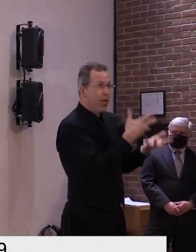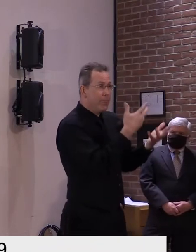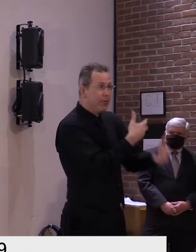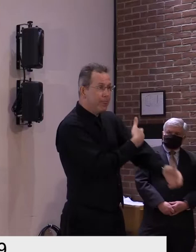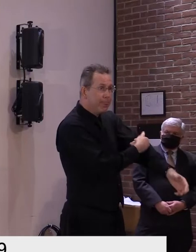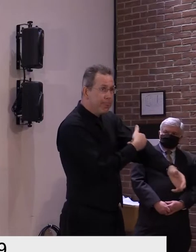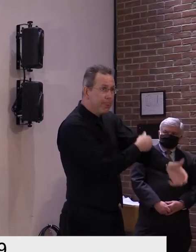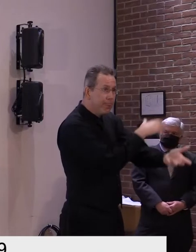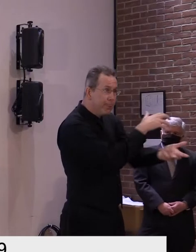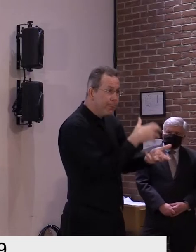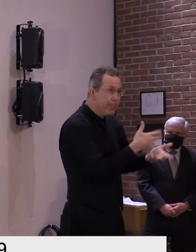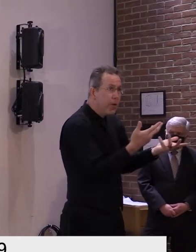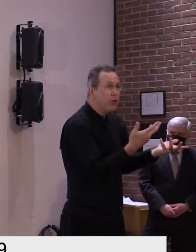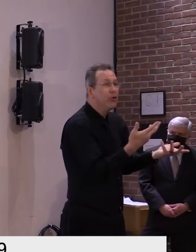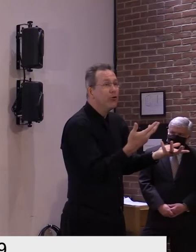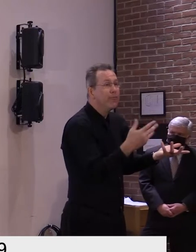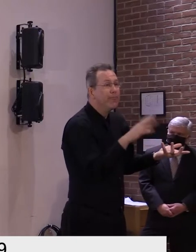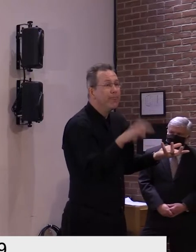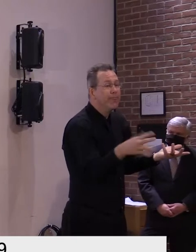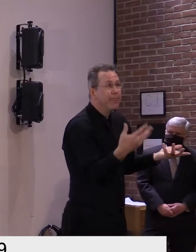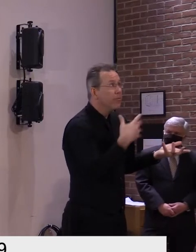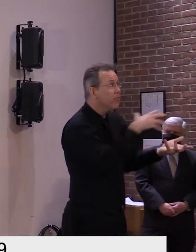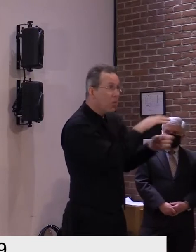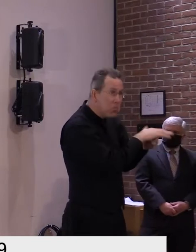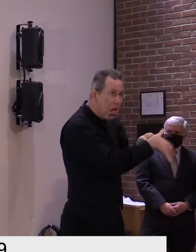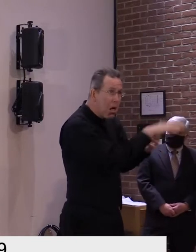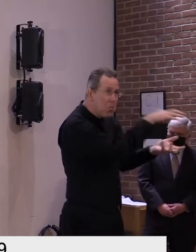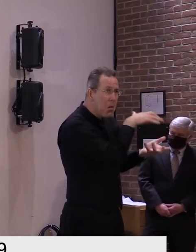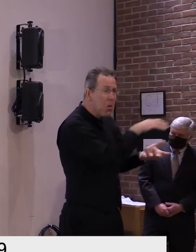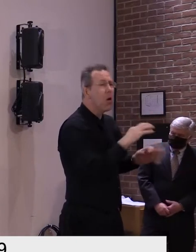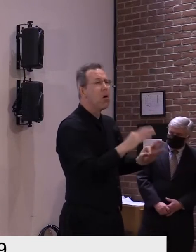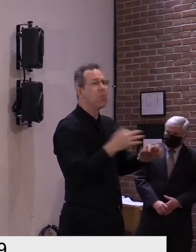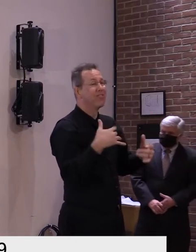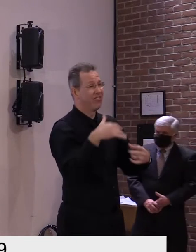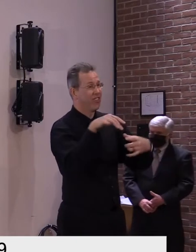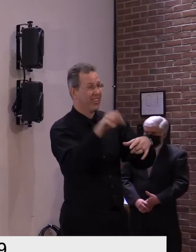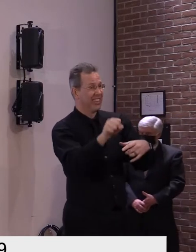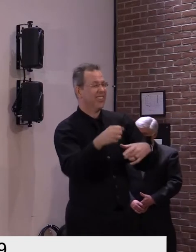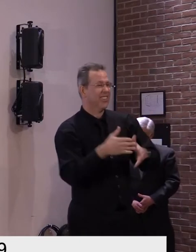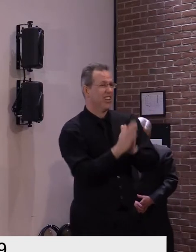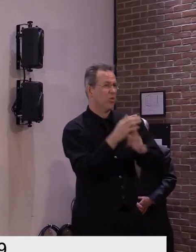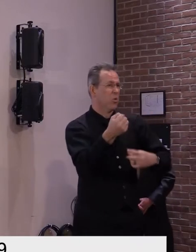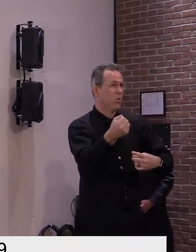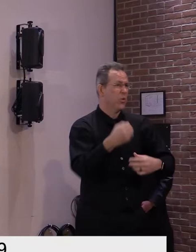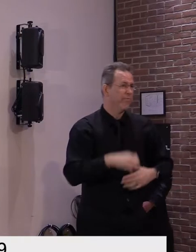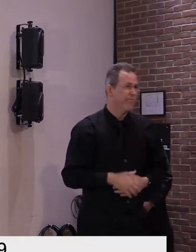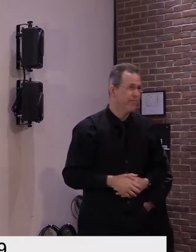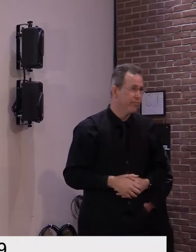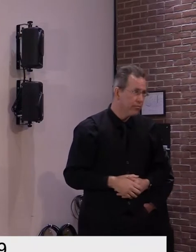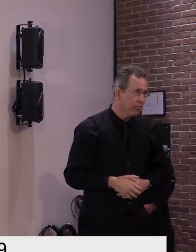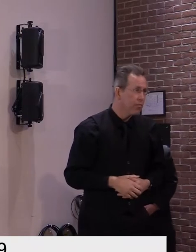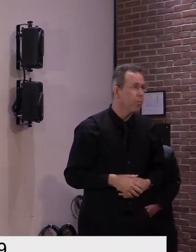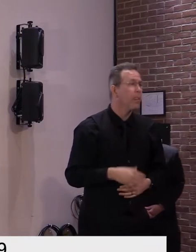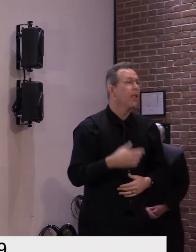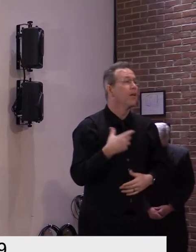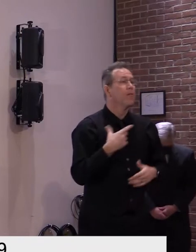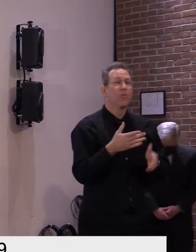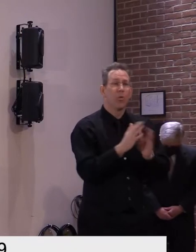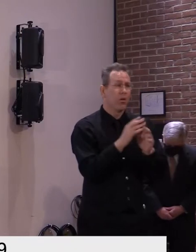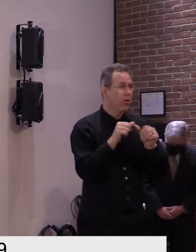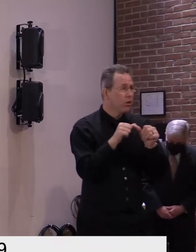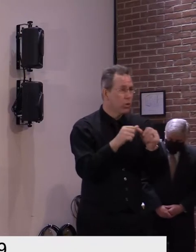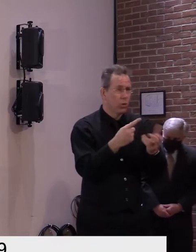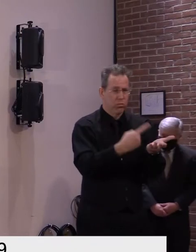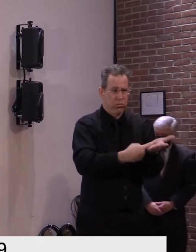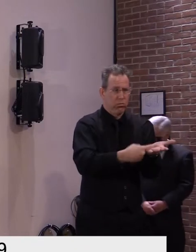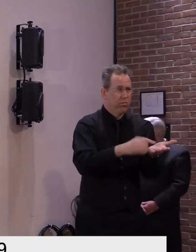again this coming Friday. We'll be talking about the vaccine schedule and the age bands and where, how quickly we think we'll